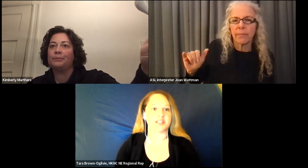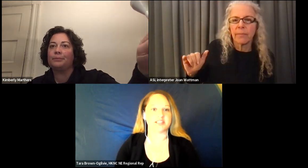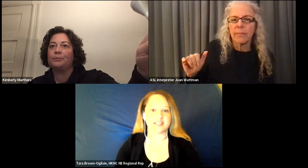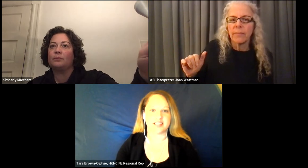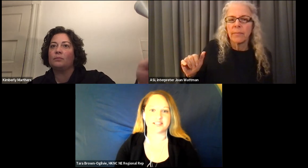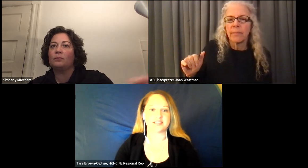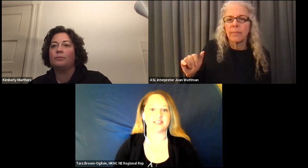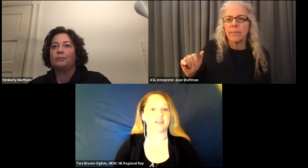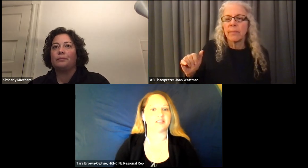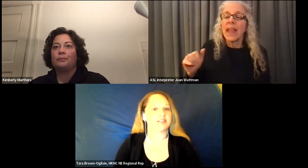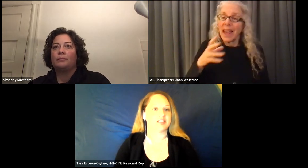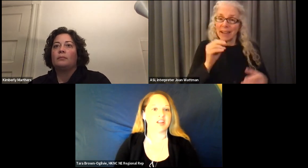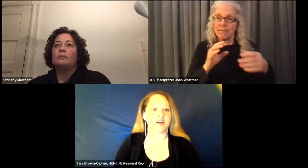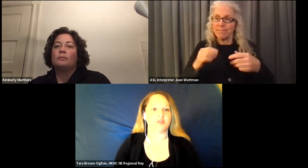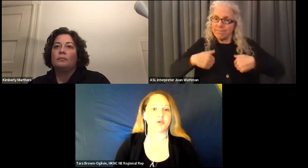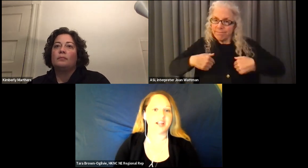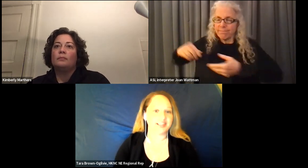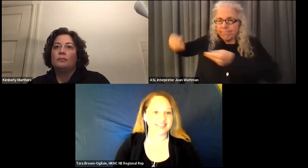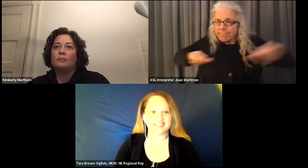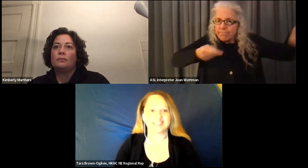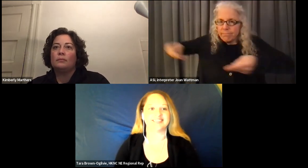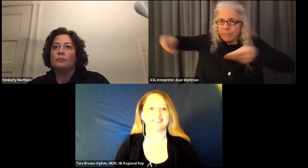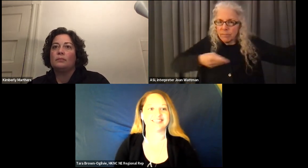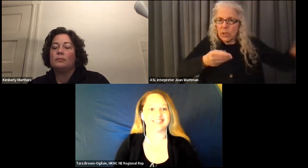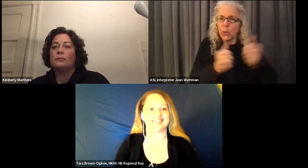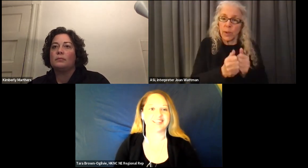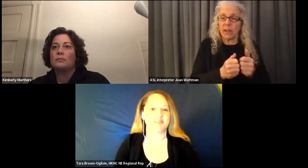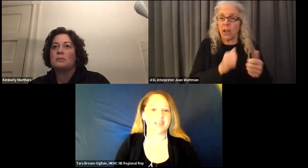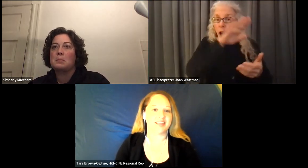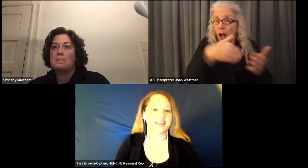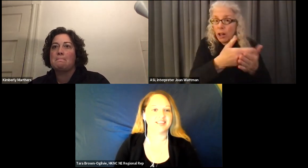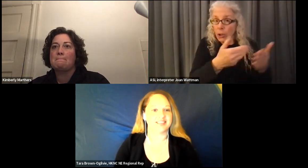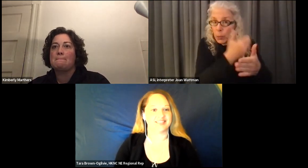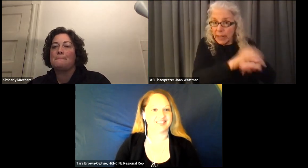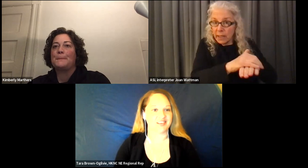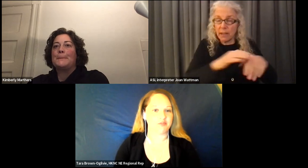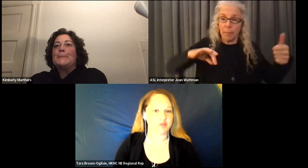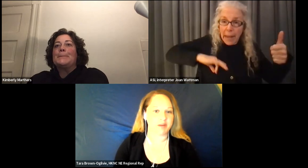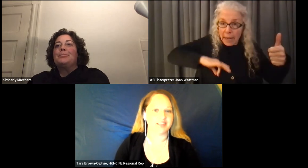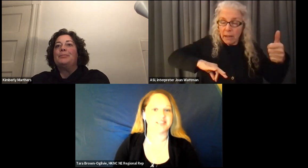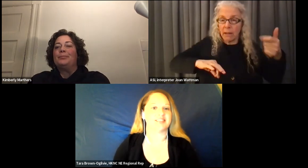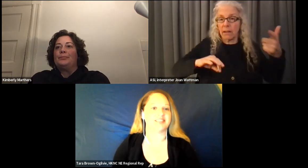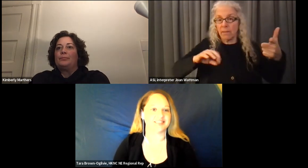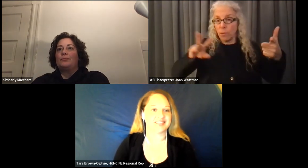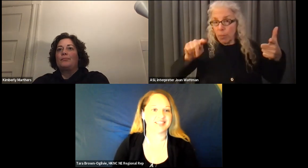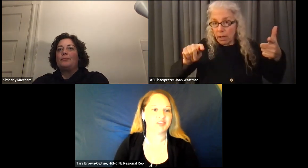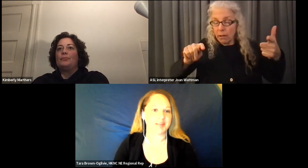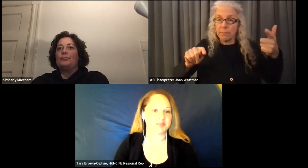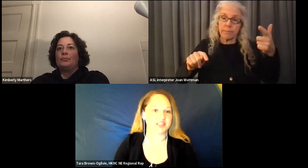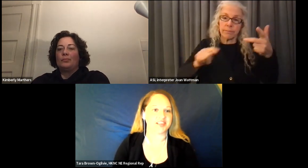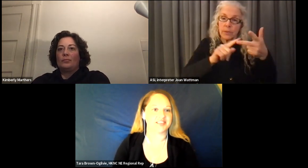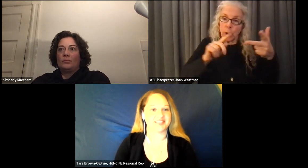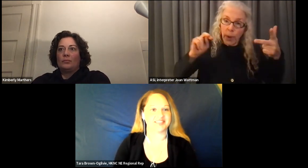with the New England states of Rhode Island, Maine, Vermont,